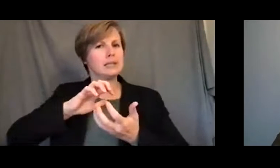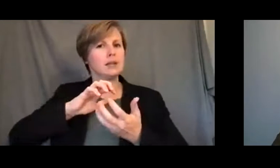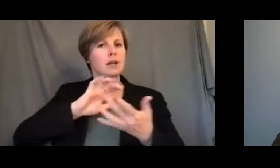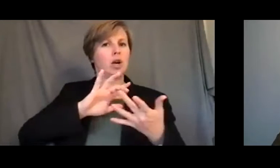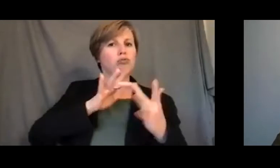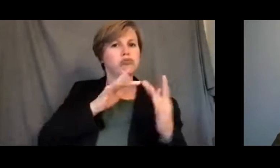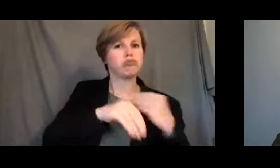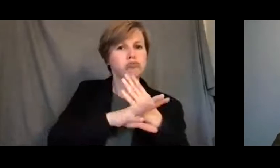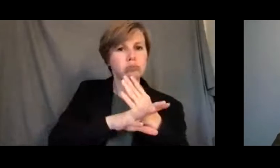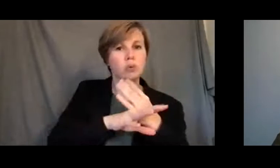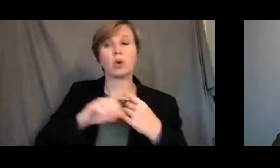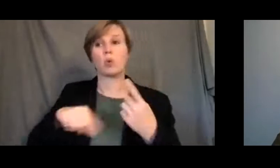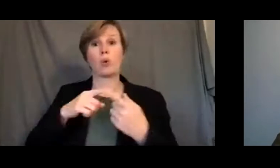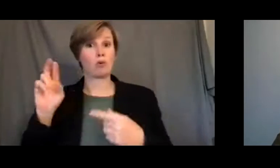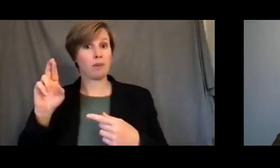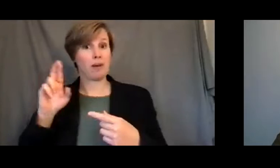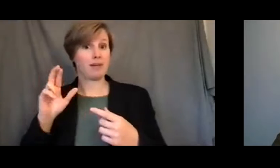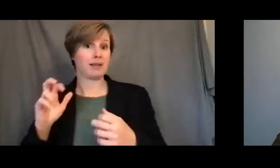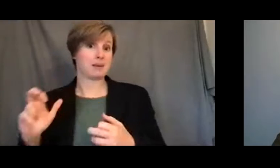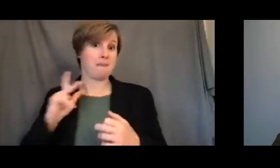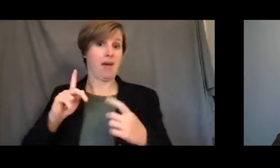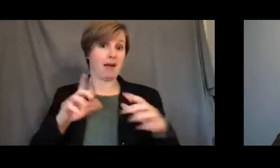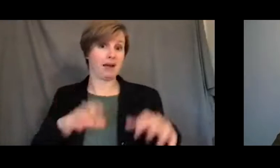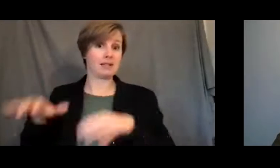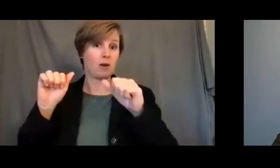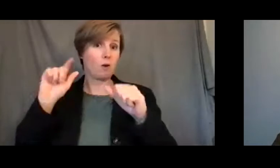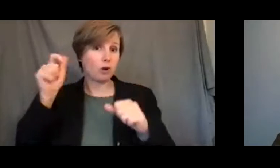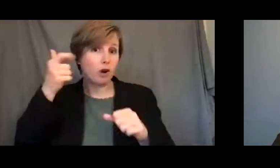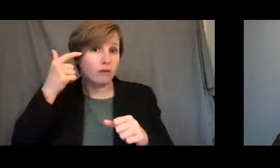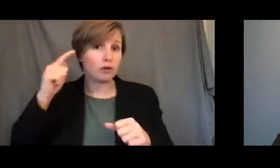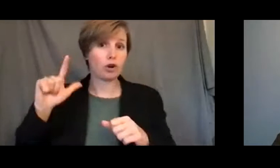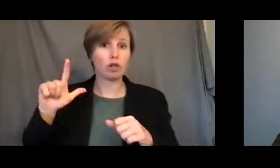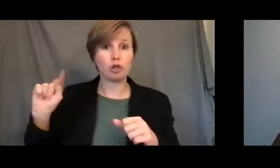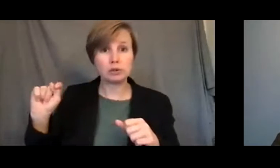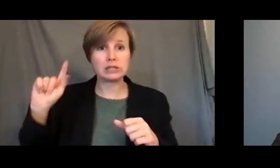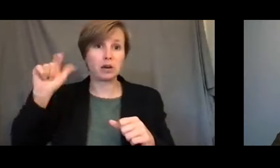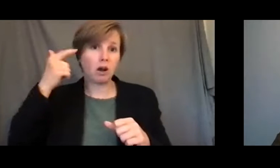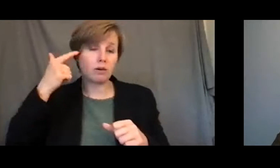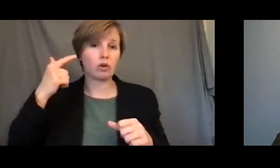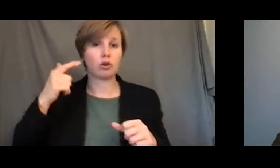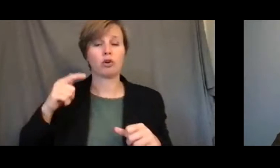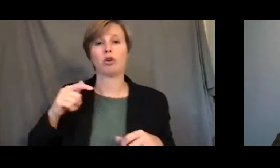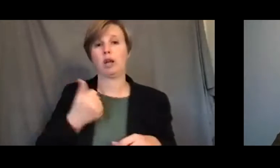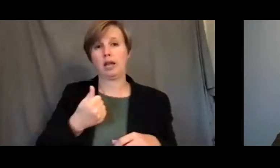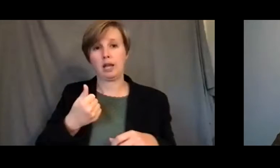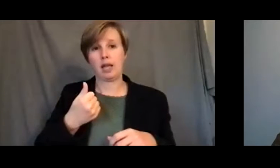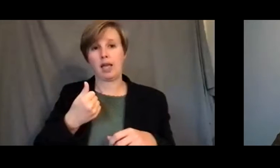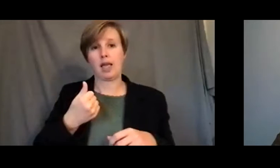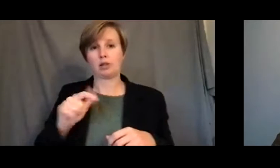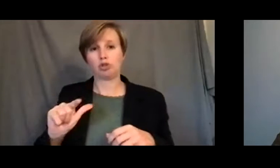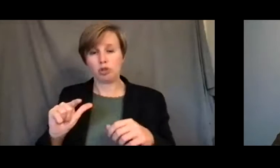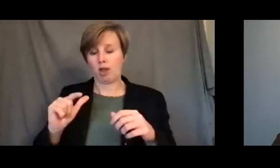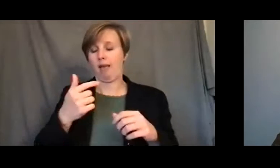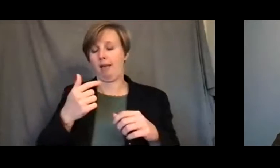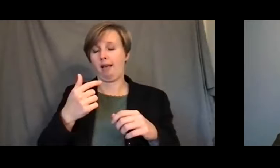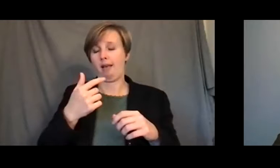the Republicans regain the House and we take over the governor and the lieutenant governor and attorney general positions, we'll be happy to accommodate everyone as